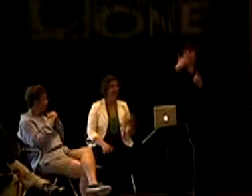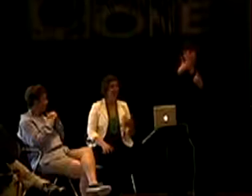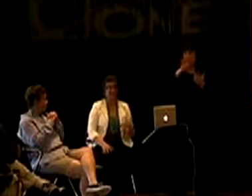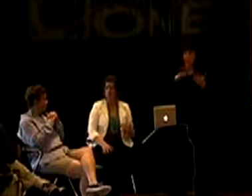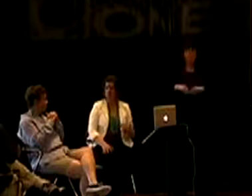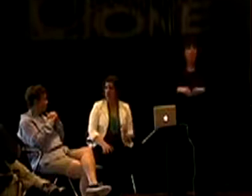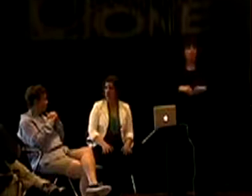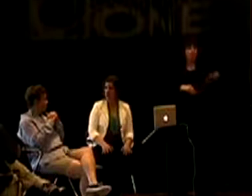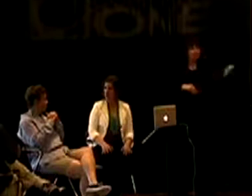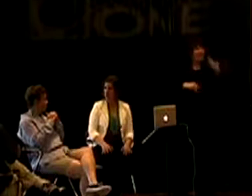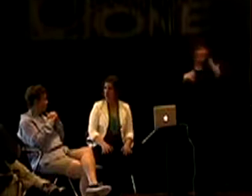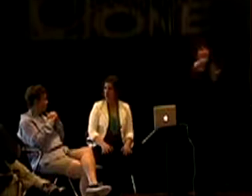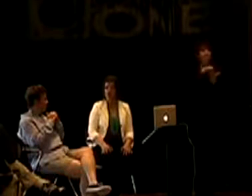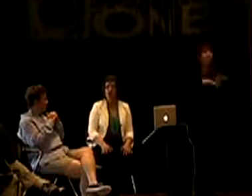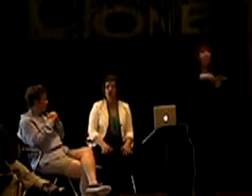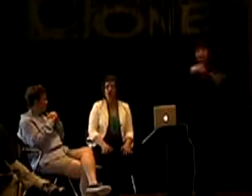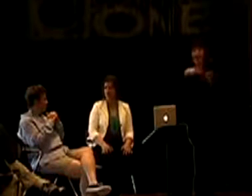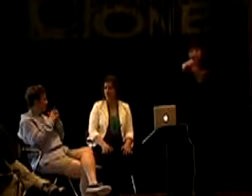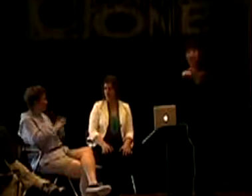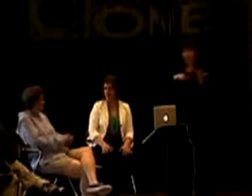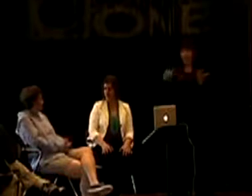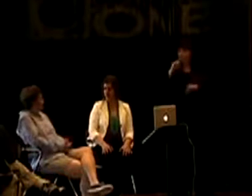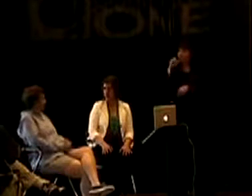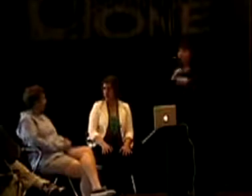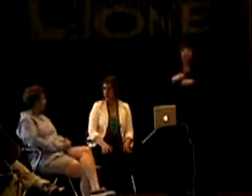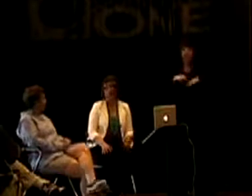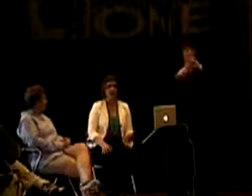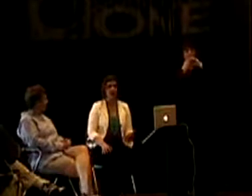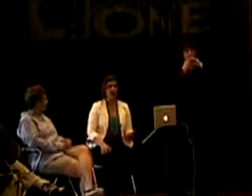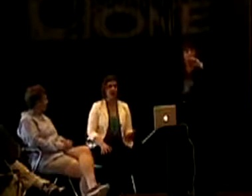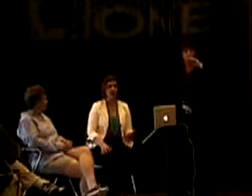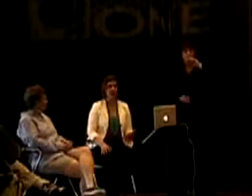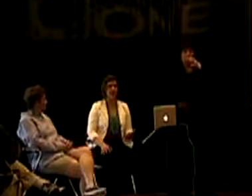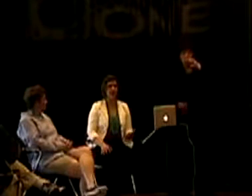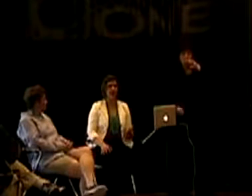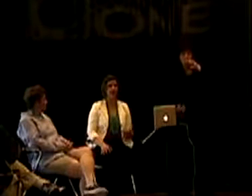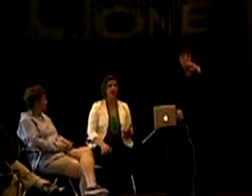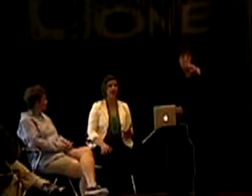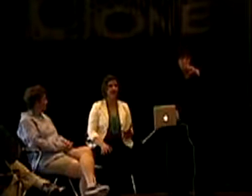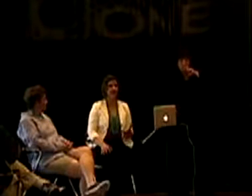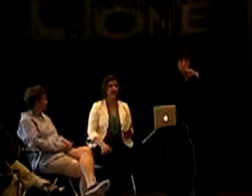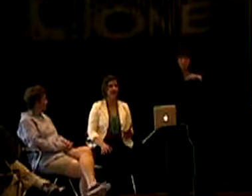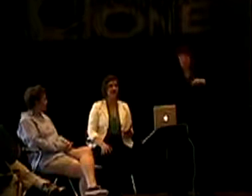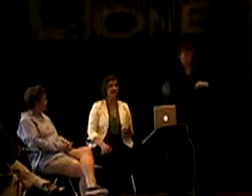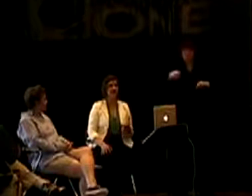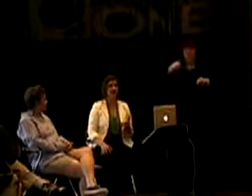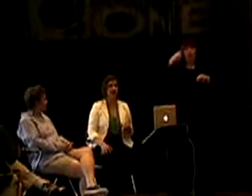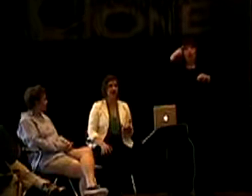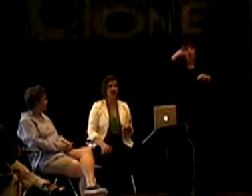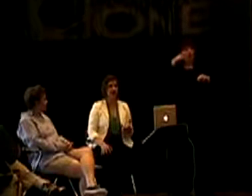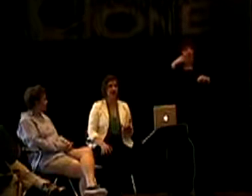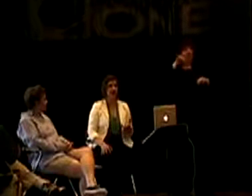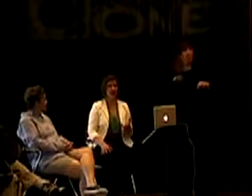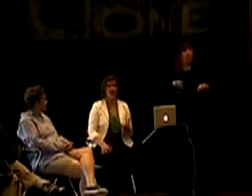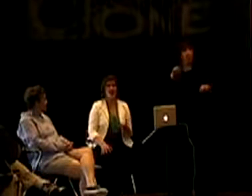she sent me the script, and I read it, and my jaw fell on the floor. I thought, not only does this